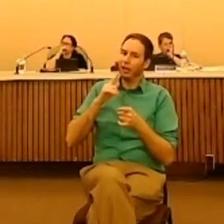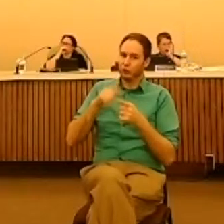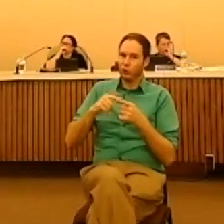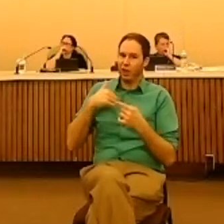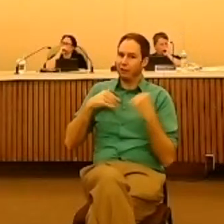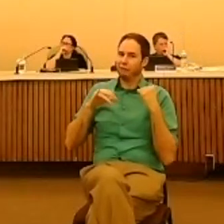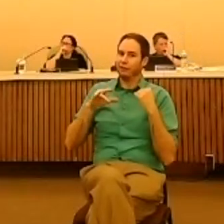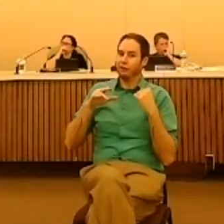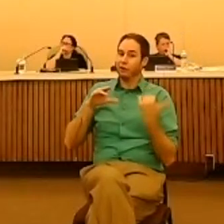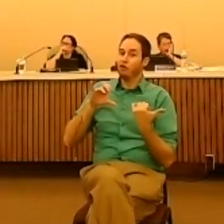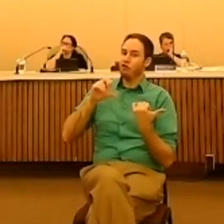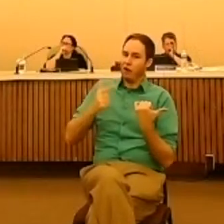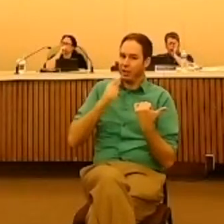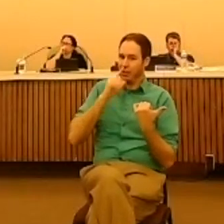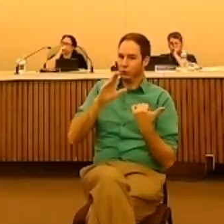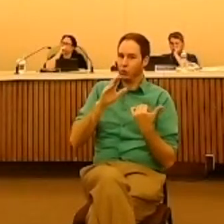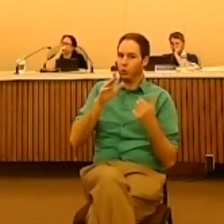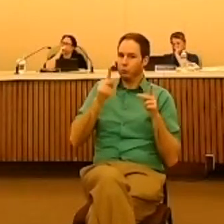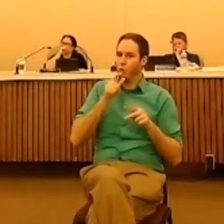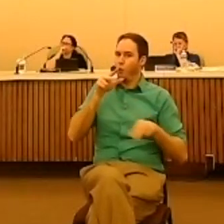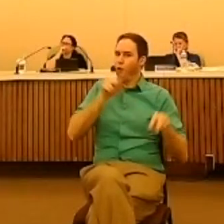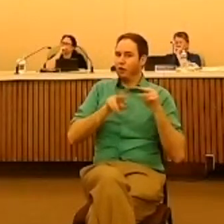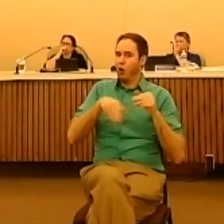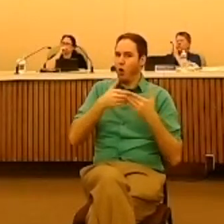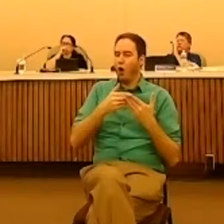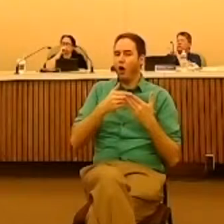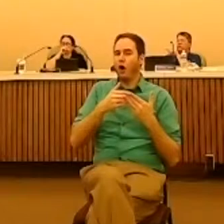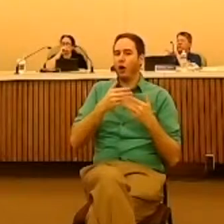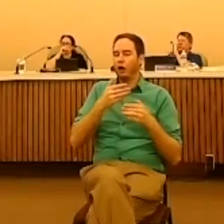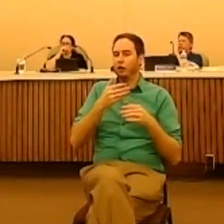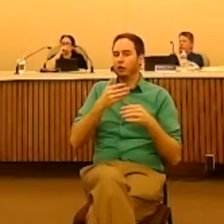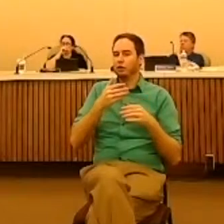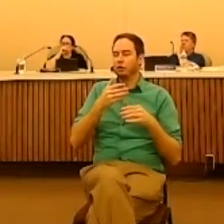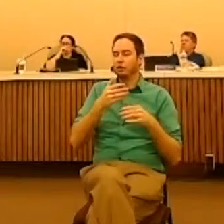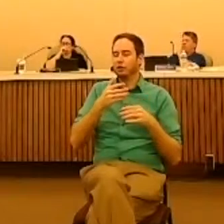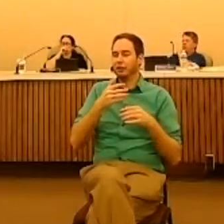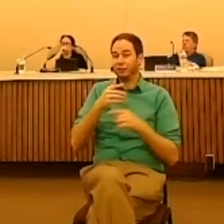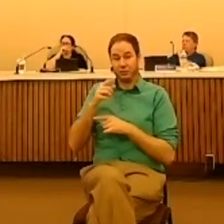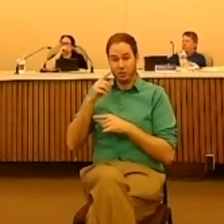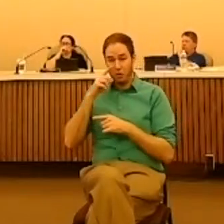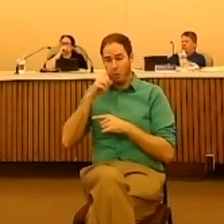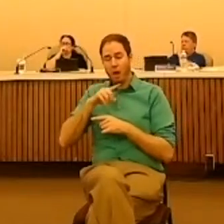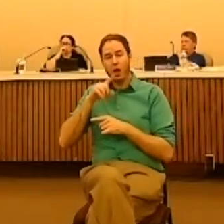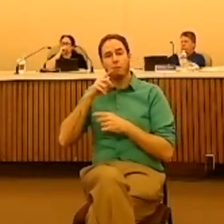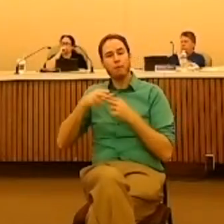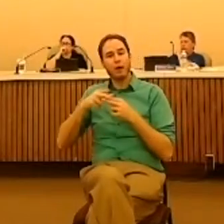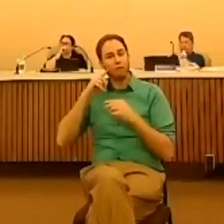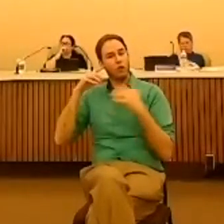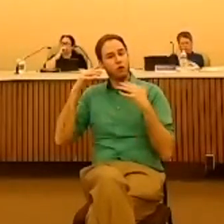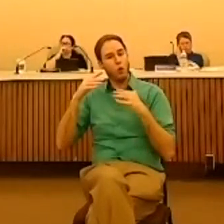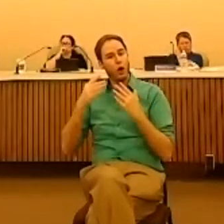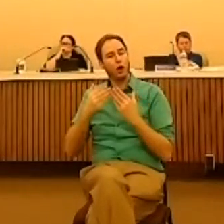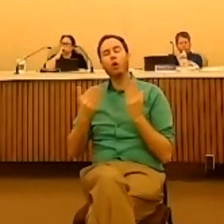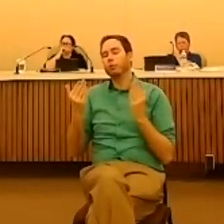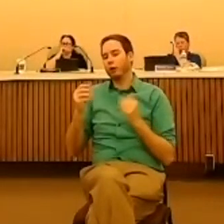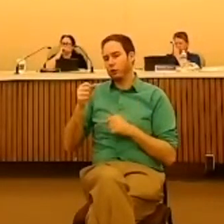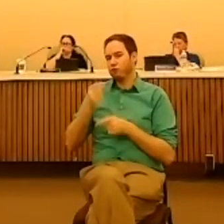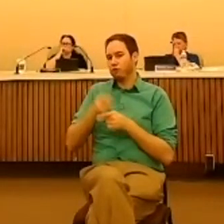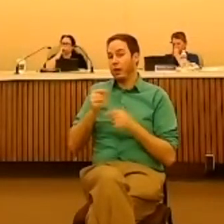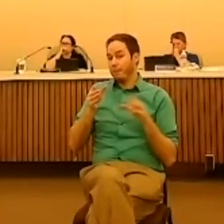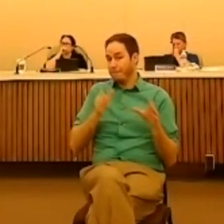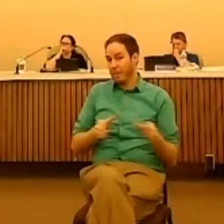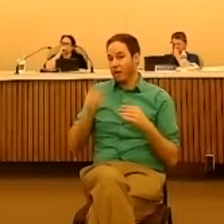Craig on as your person overseeing it. And could you address the noise? So the noise, right now, the